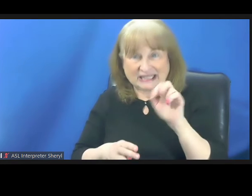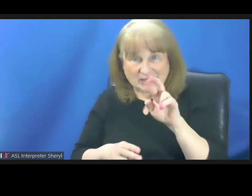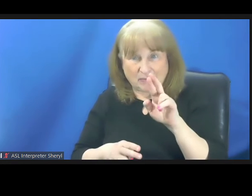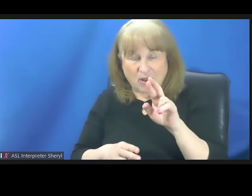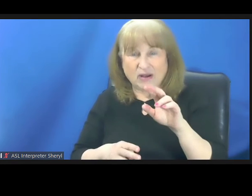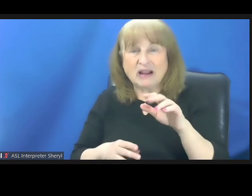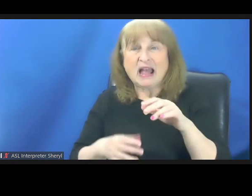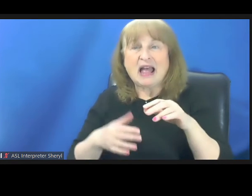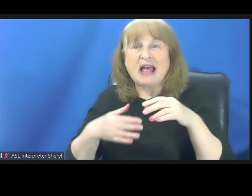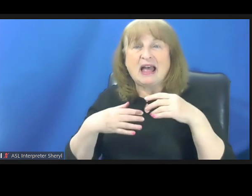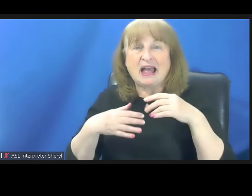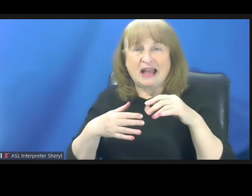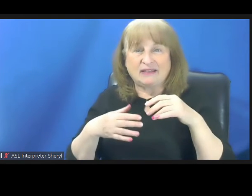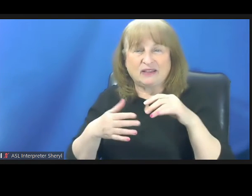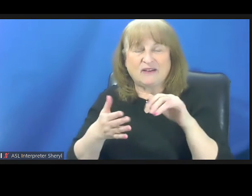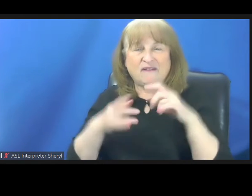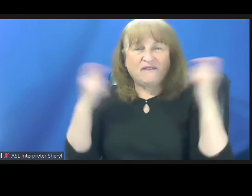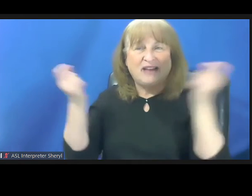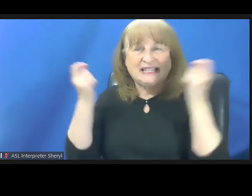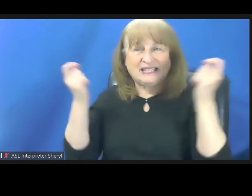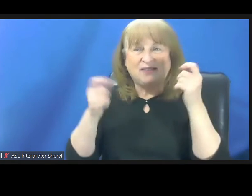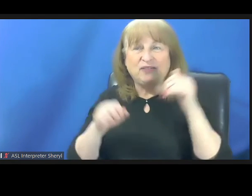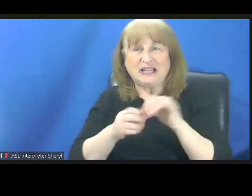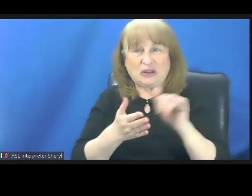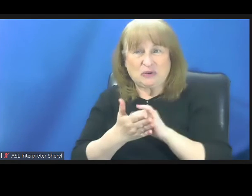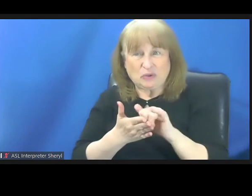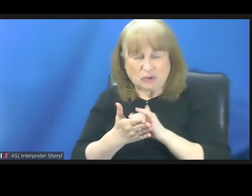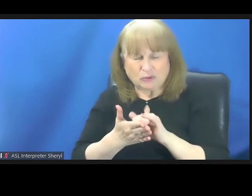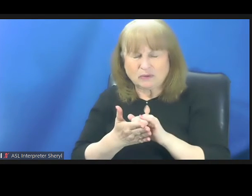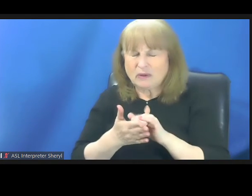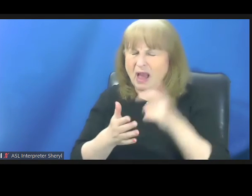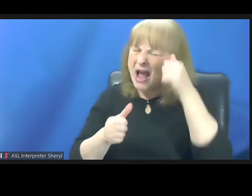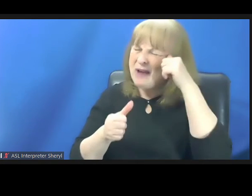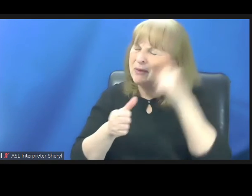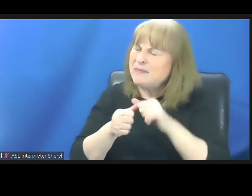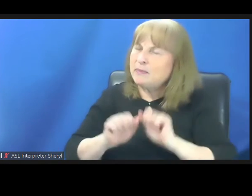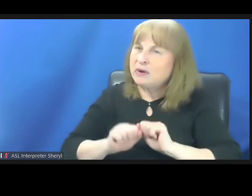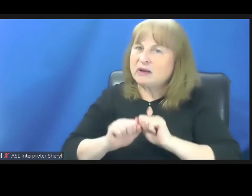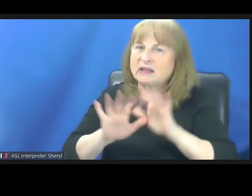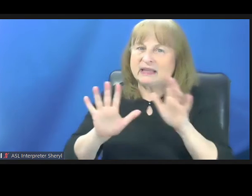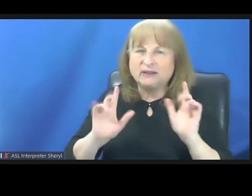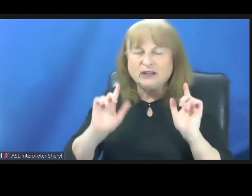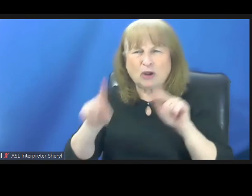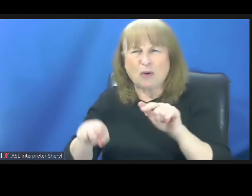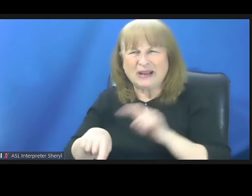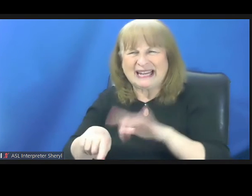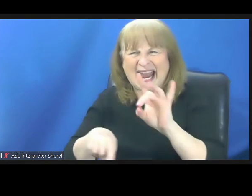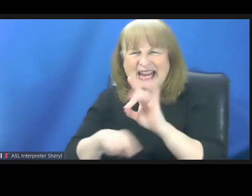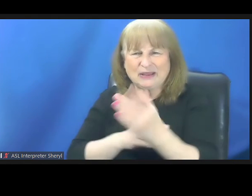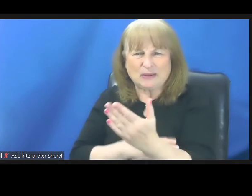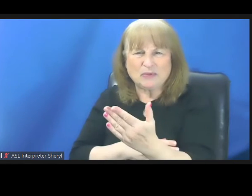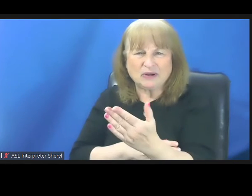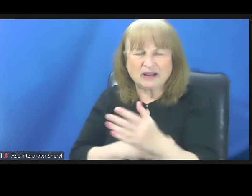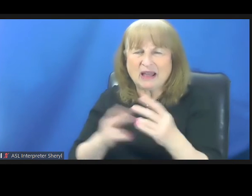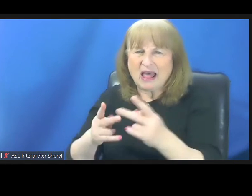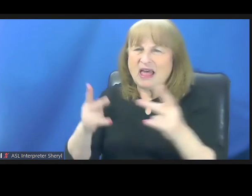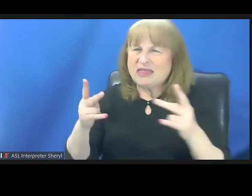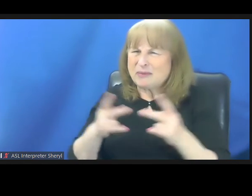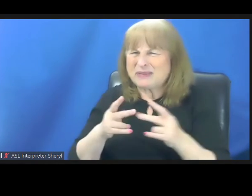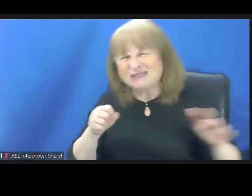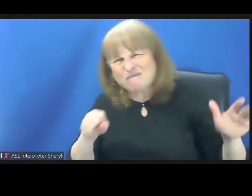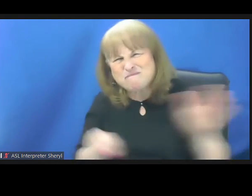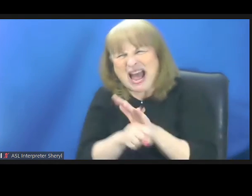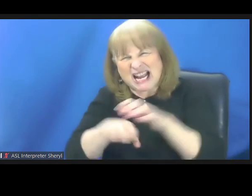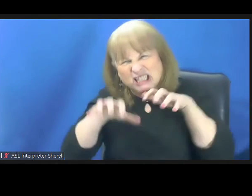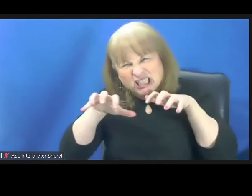Mead Festival in New York, I remember this so clearly, going to the film at 8 a.m. The place was